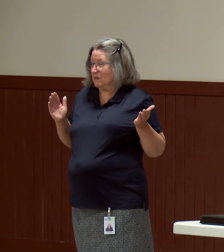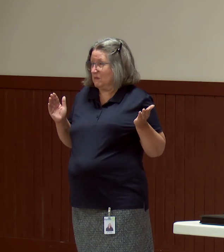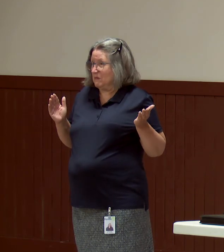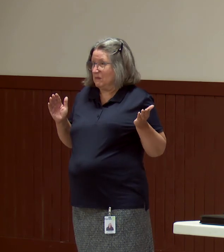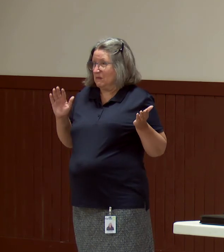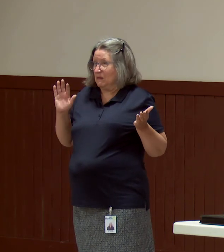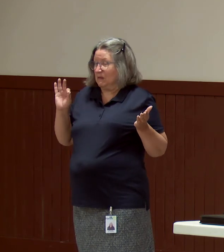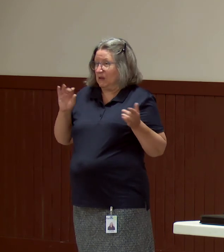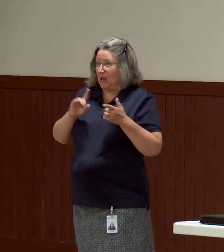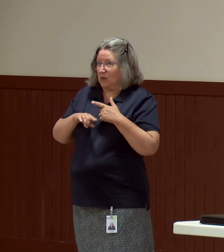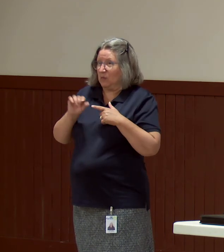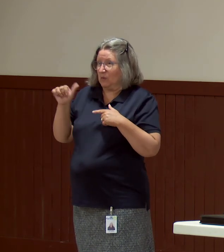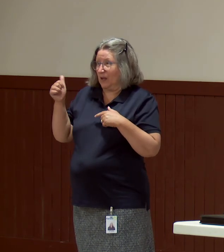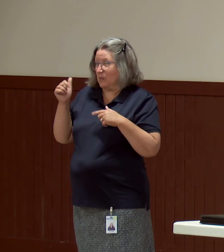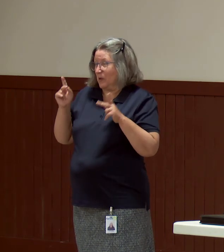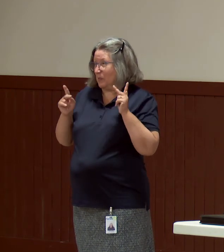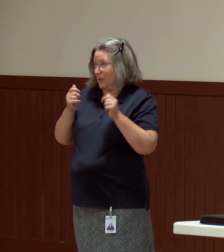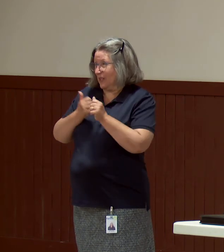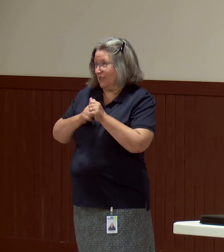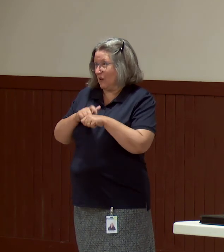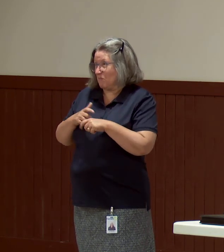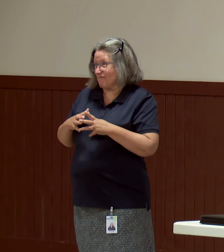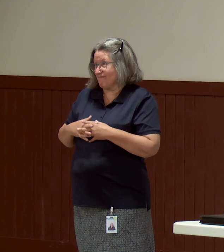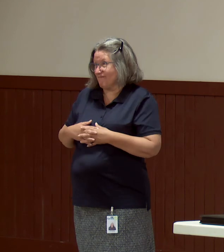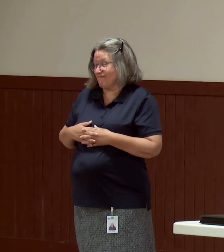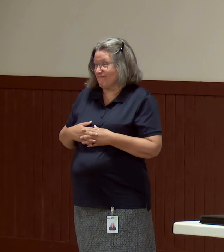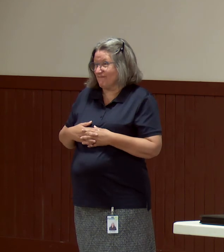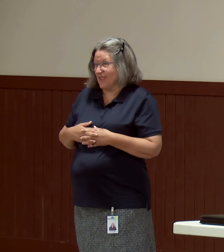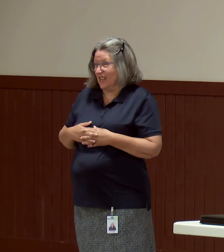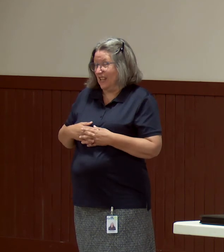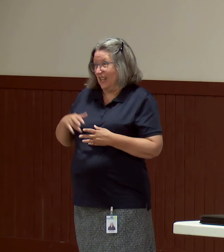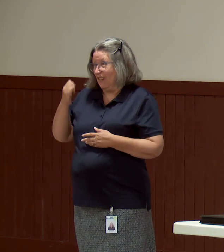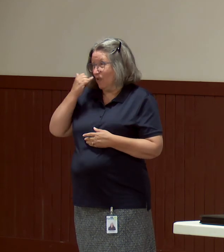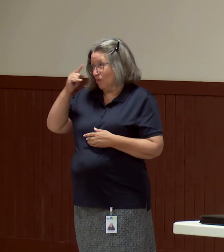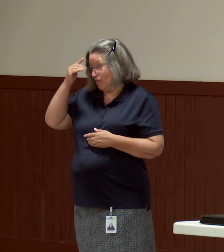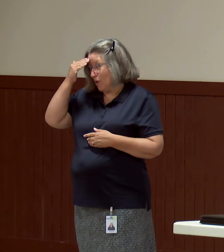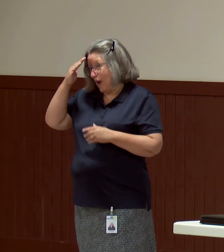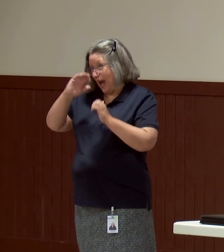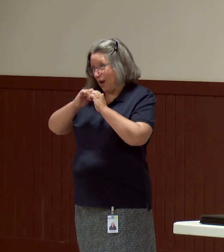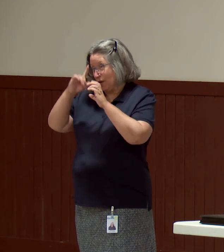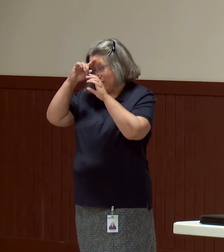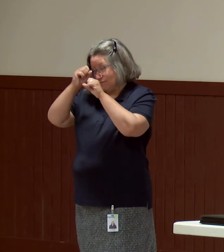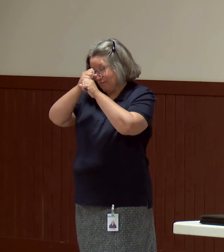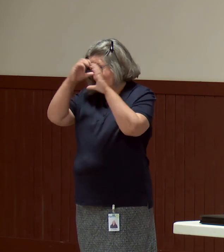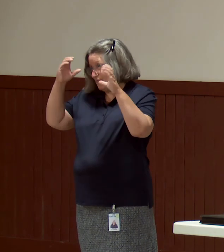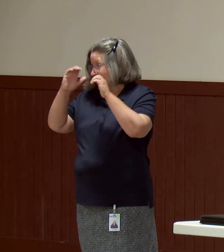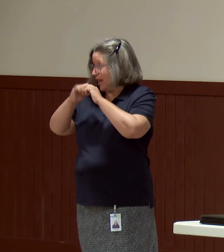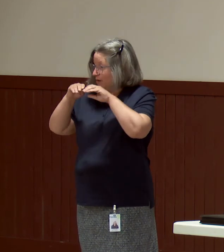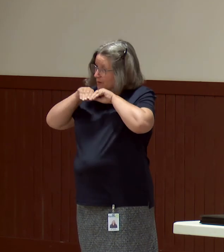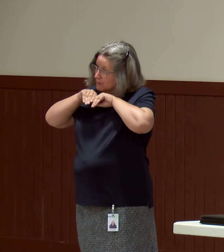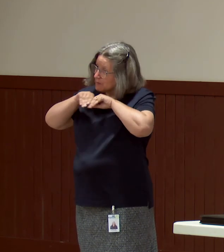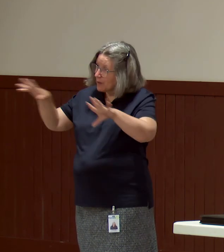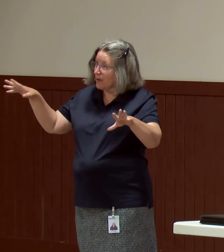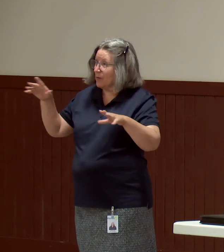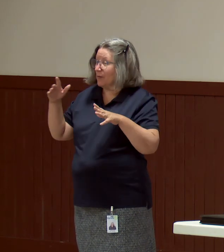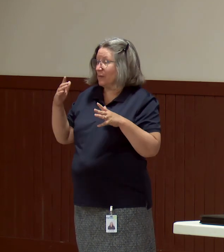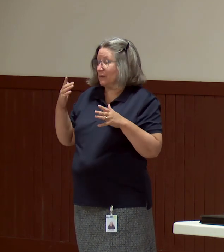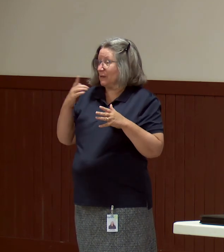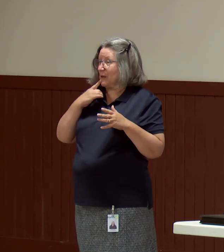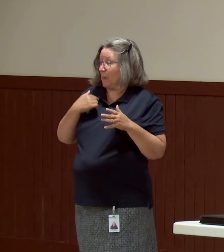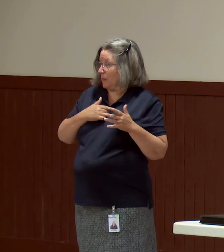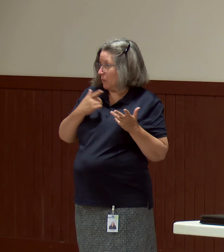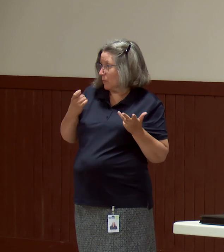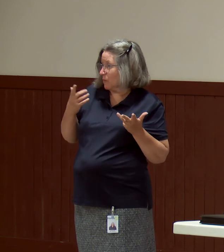9 to 10 people here. So if you got the crystal ball that tells us how to do that, I'd sure like to know what it is, because it is a